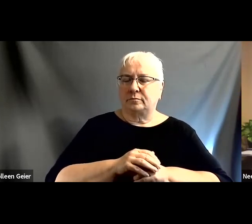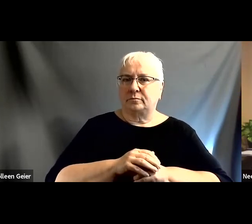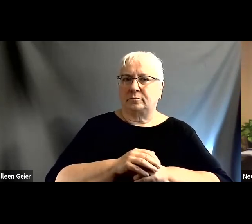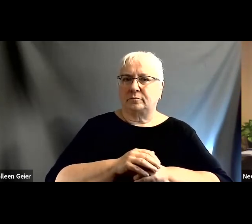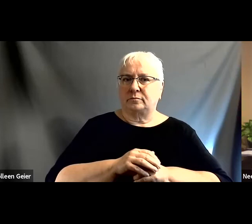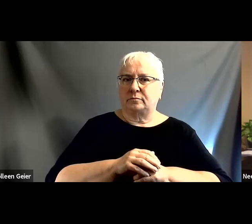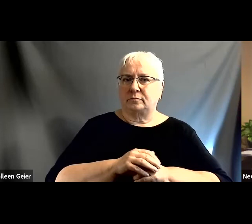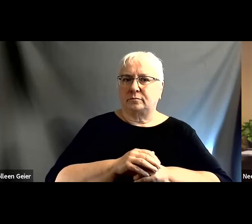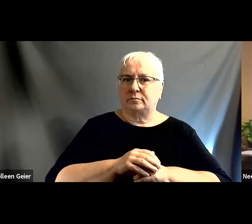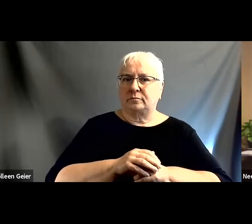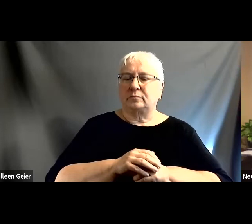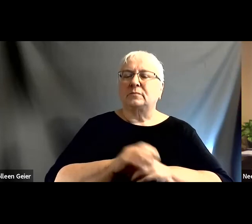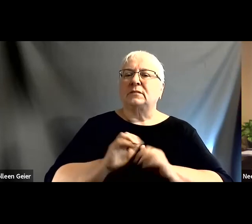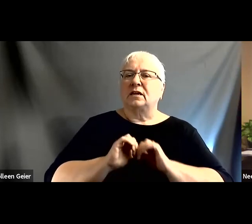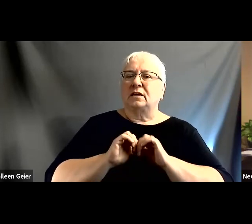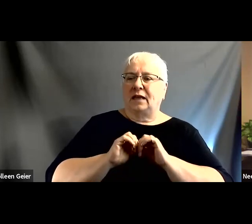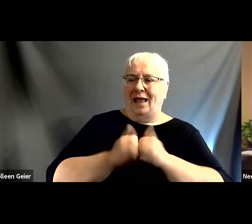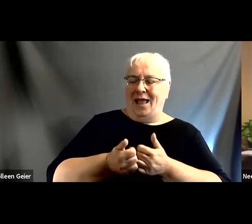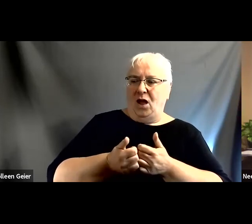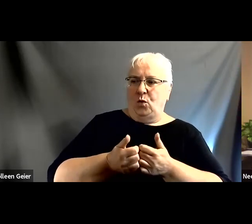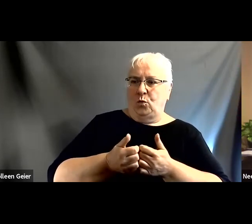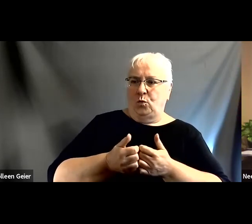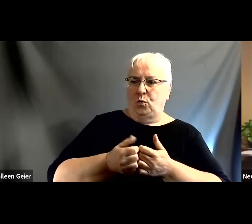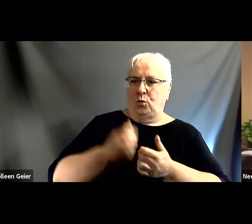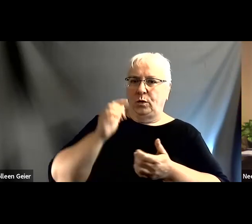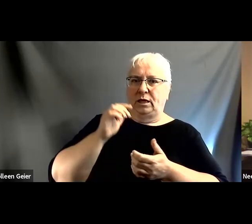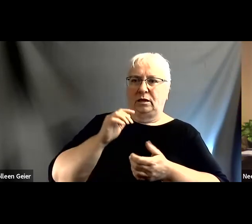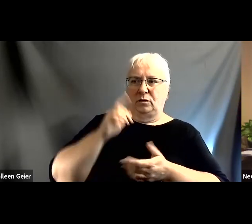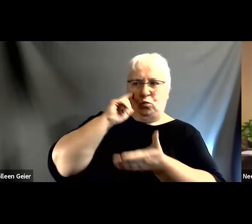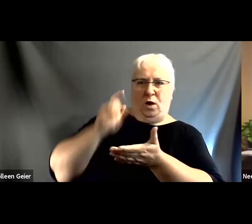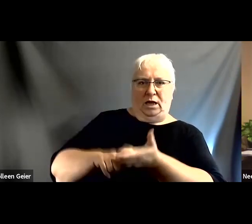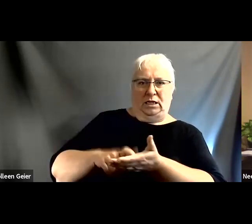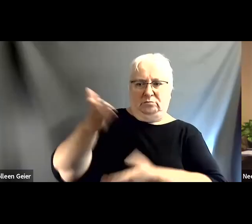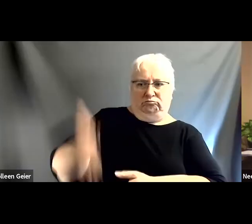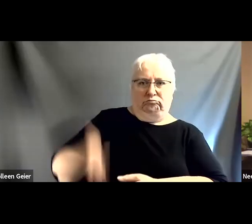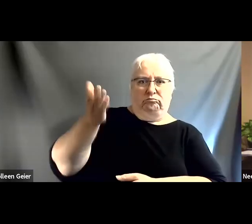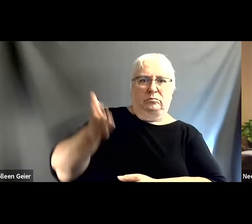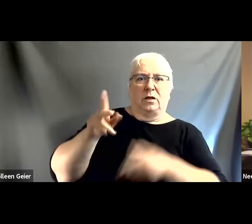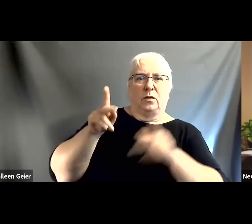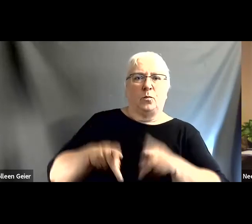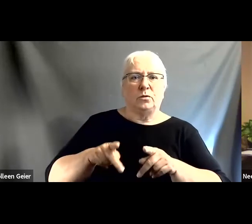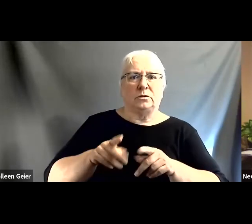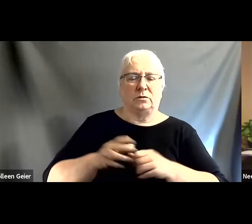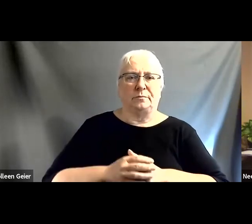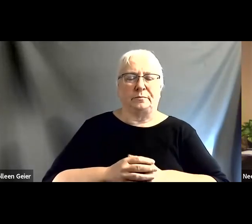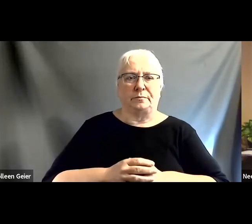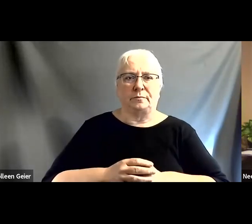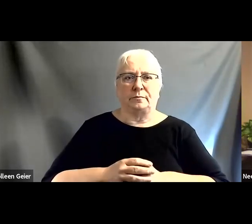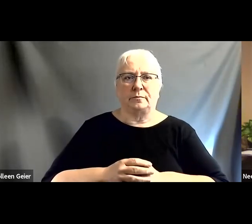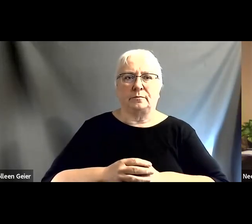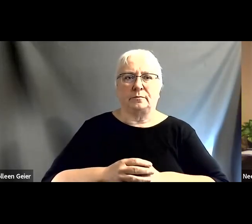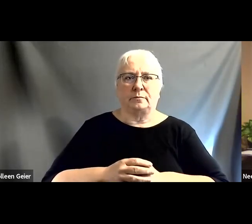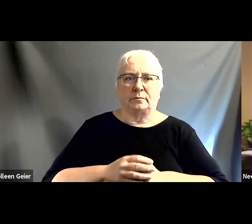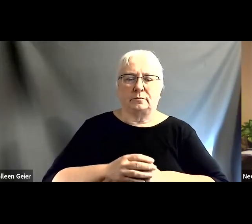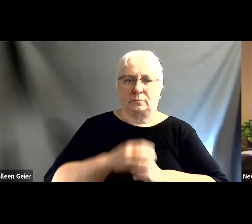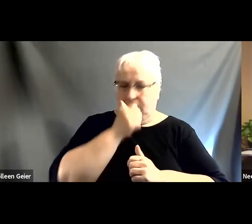whole constituency is to give them the due that they deserve. And therefore, you know,